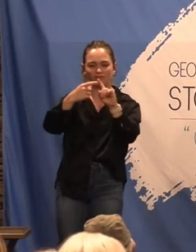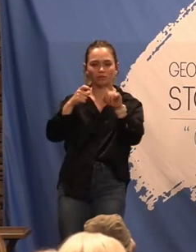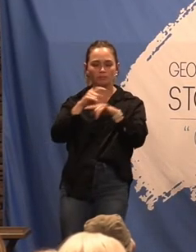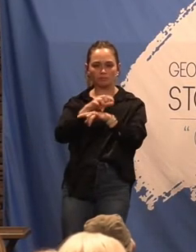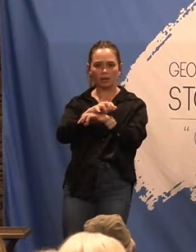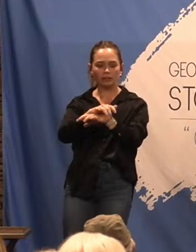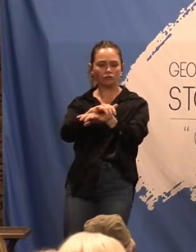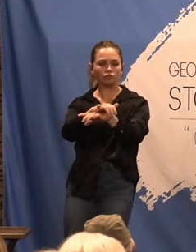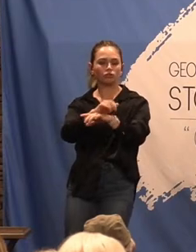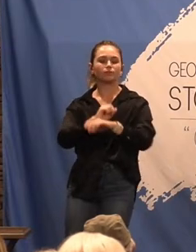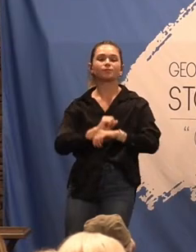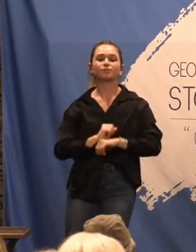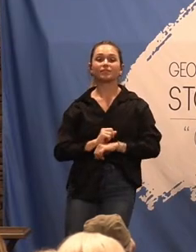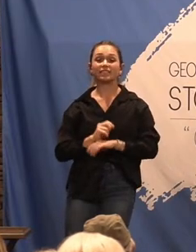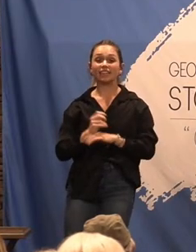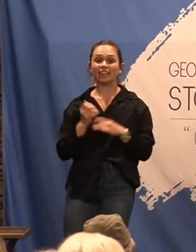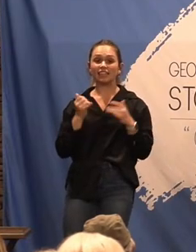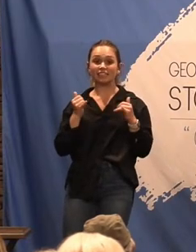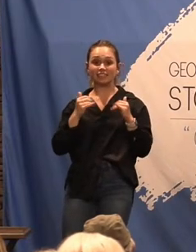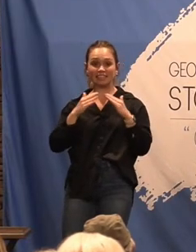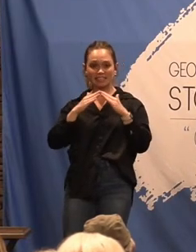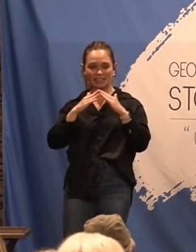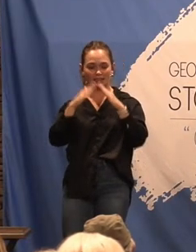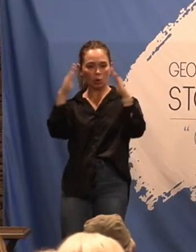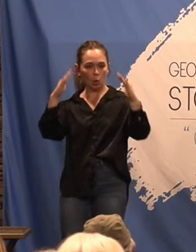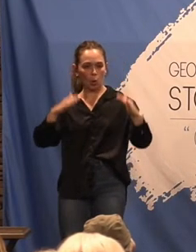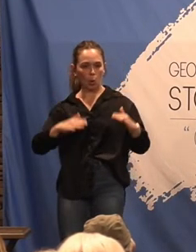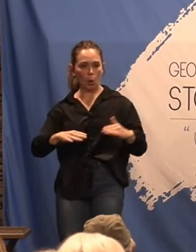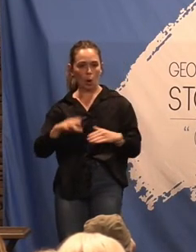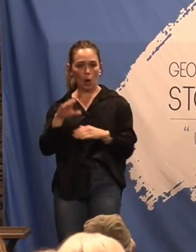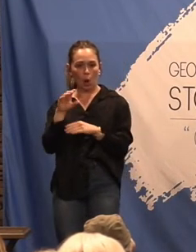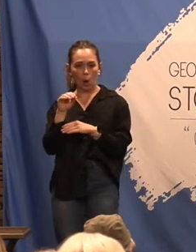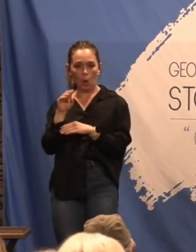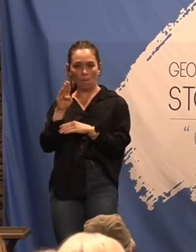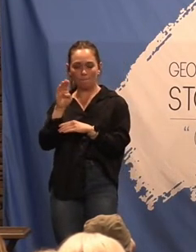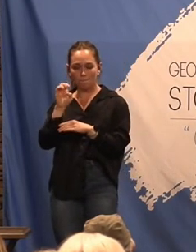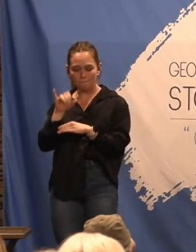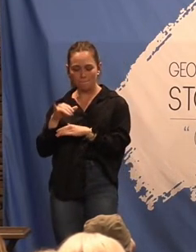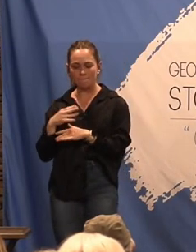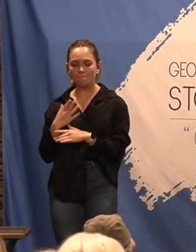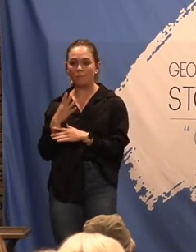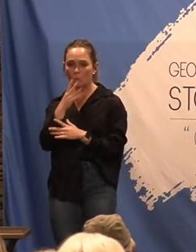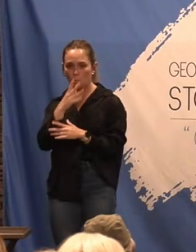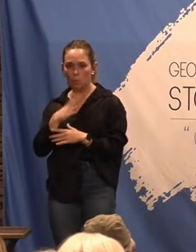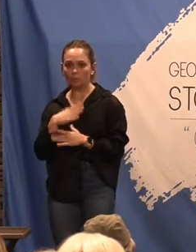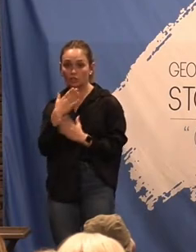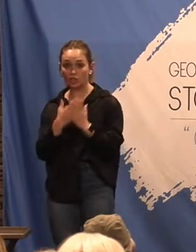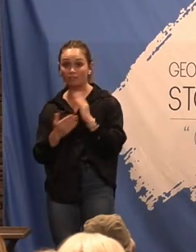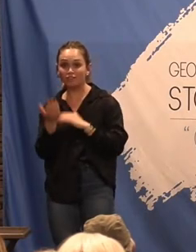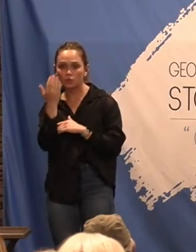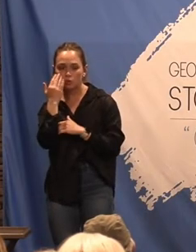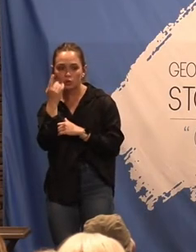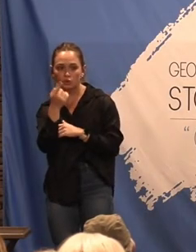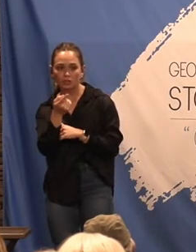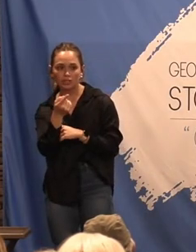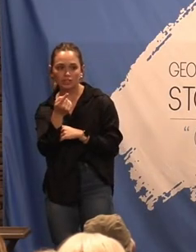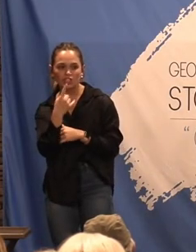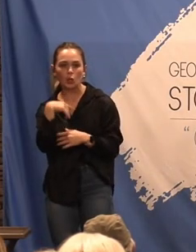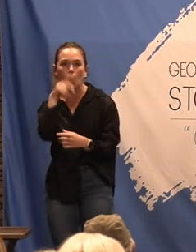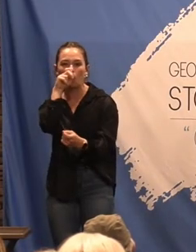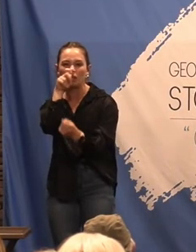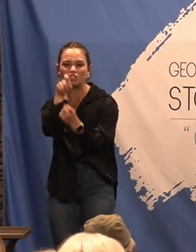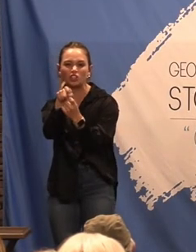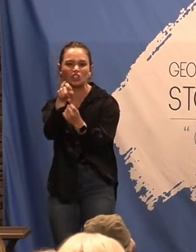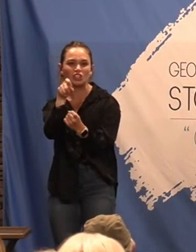spiders. This was most definitely the home of an Obear woman, which some of you might know as a